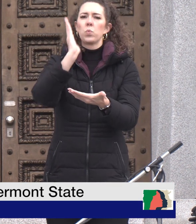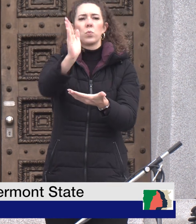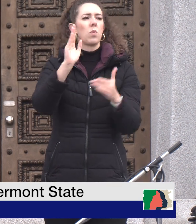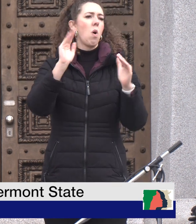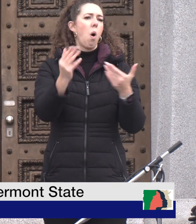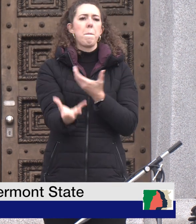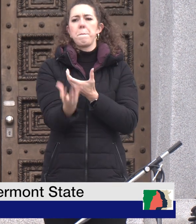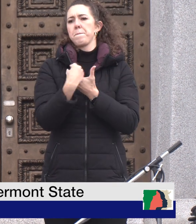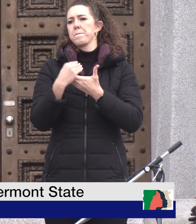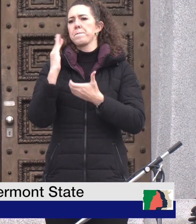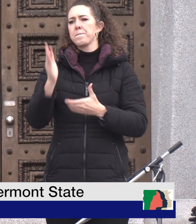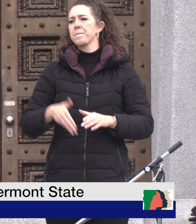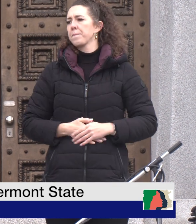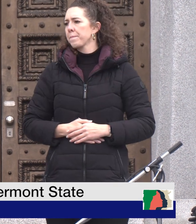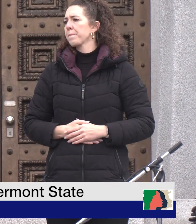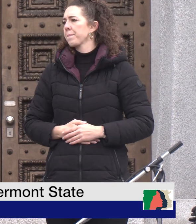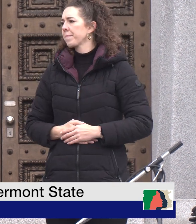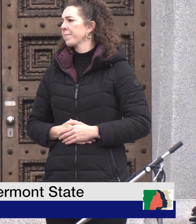me.